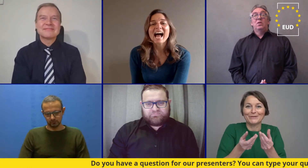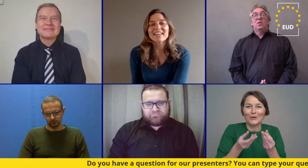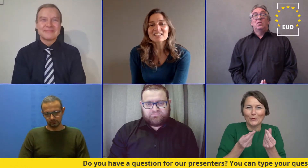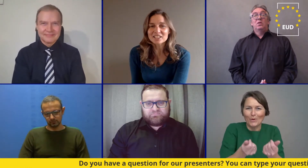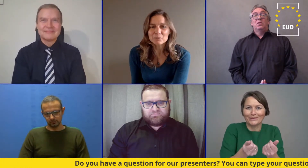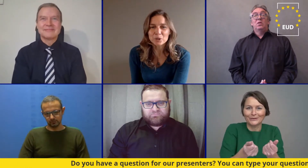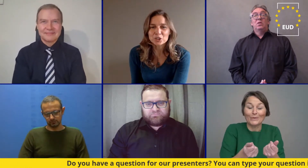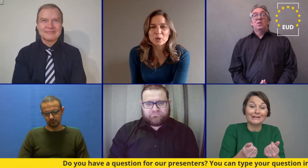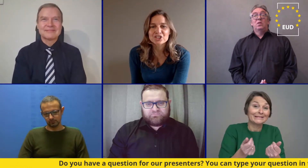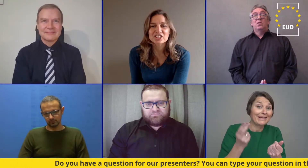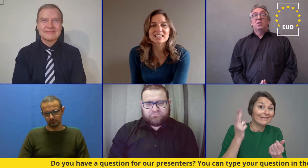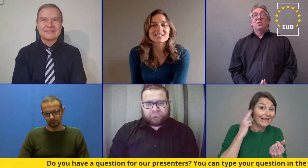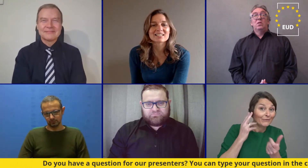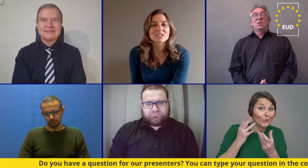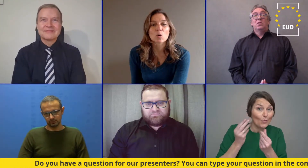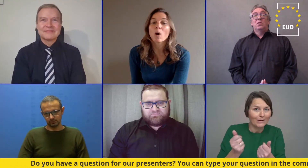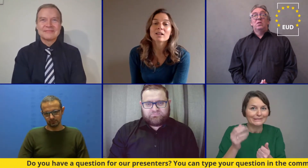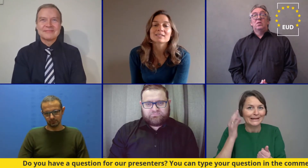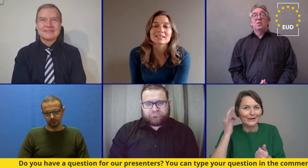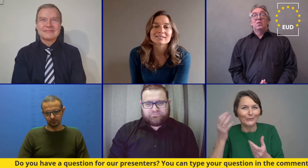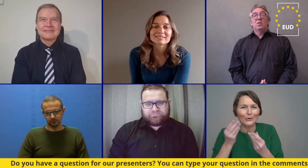I think the important question is quality.